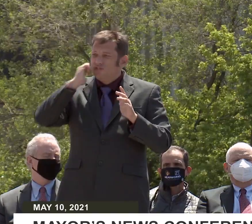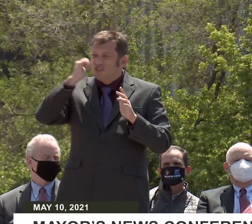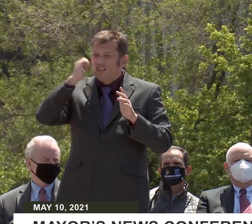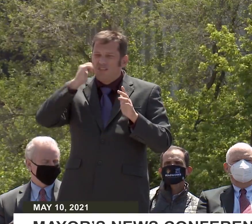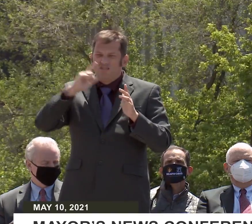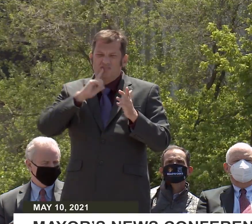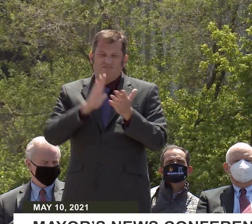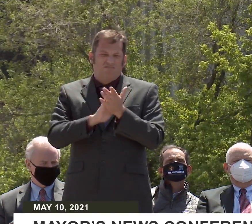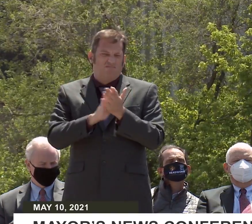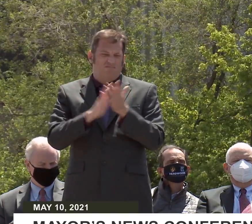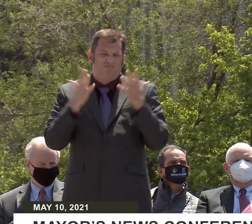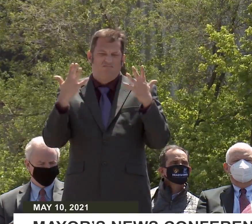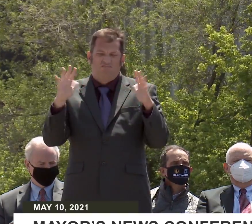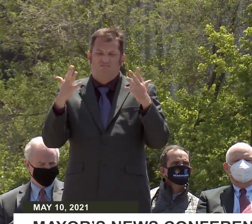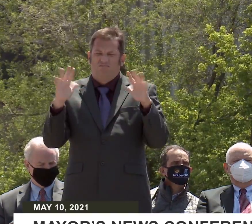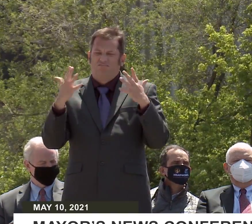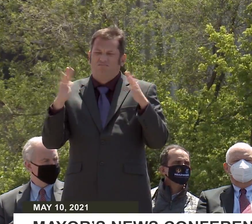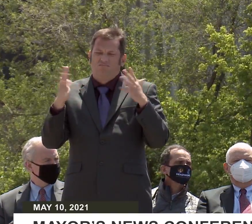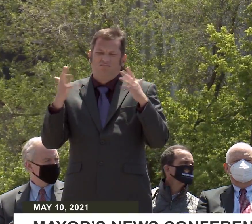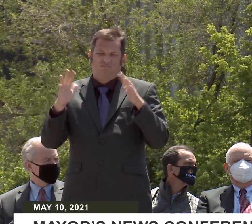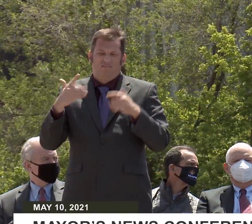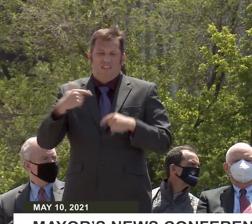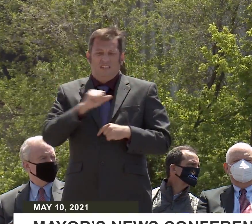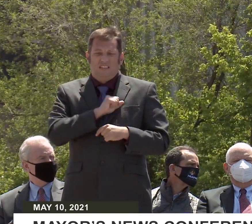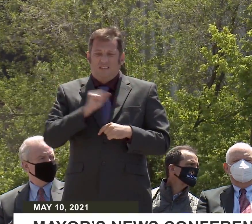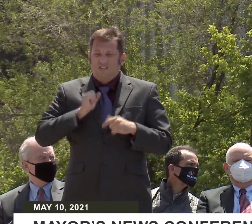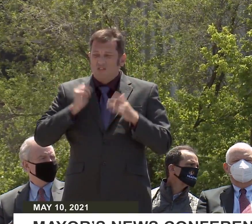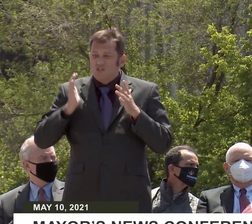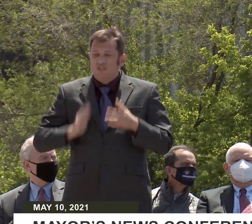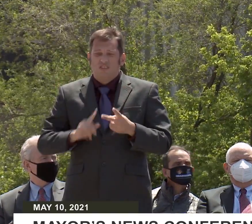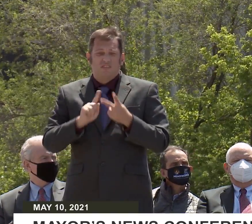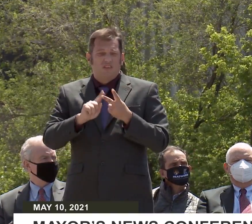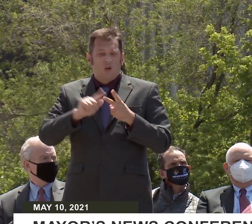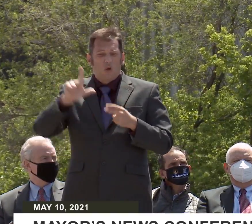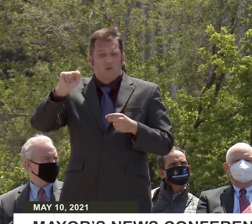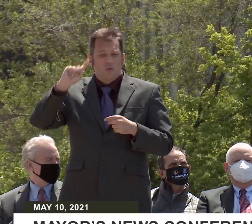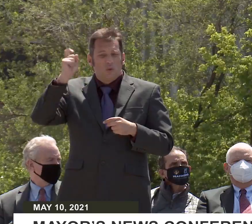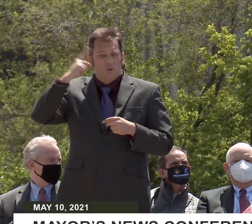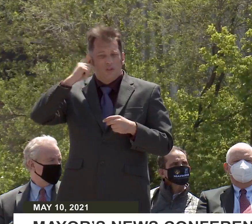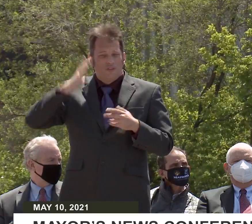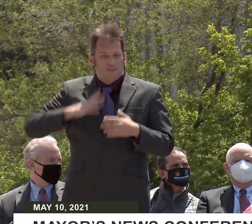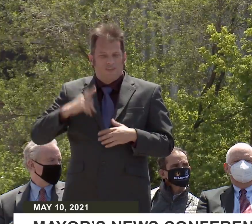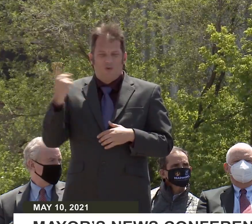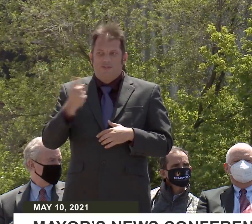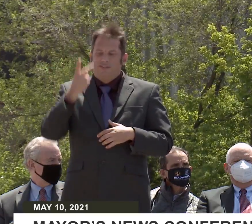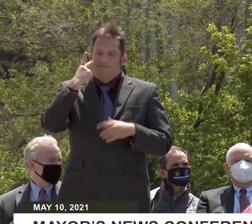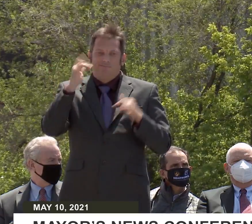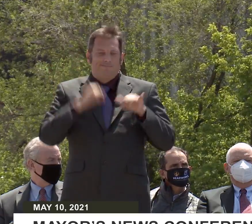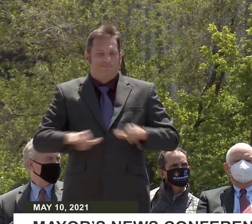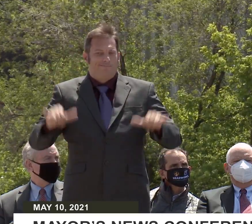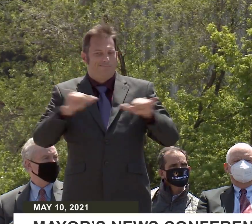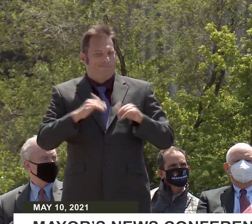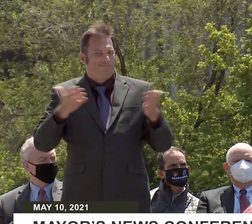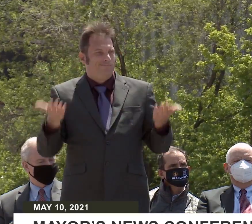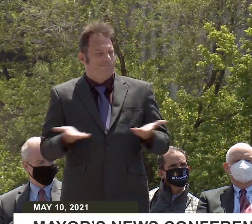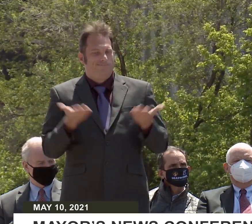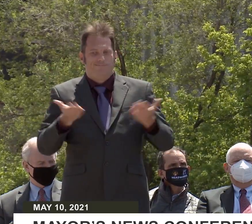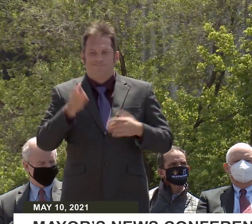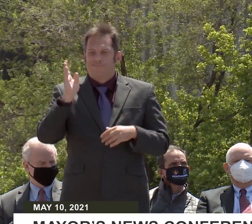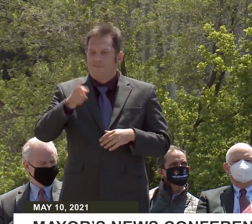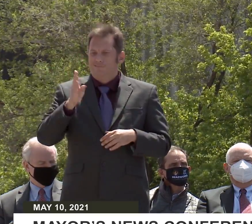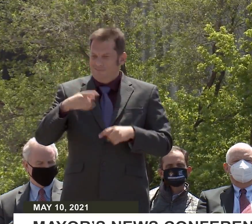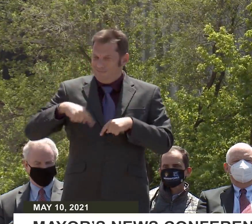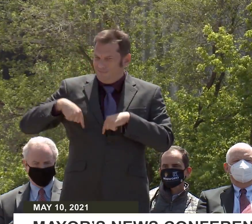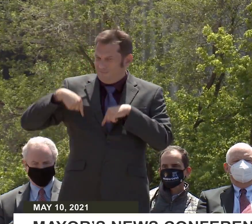Van Hollen, the Lieutenant Governor who we always see in Baltimore. I think this is the fourth or fifth time since I became mayor,